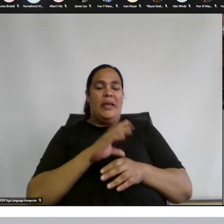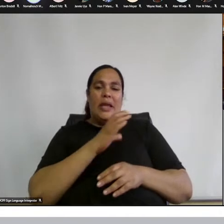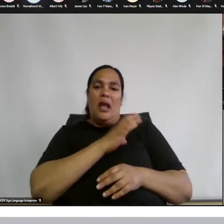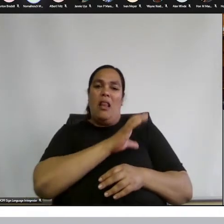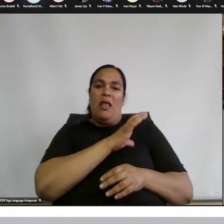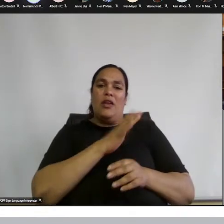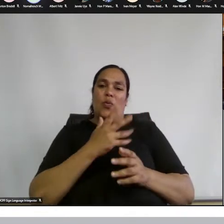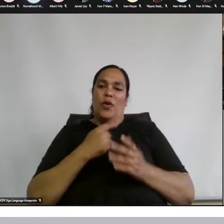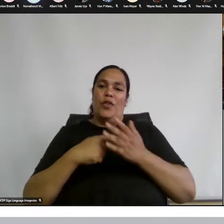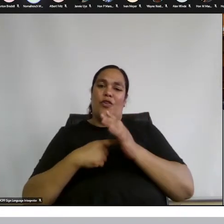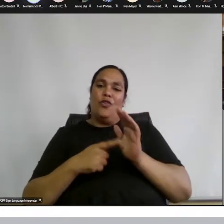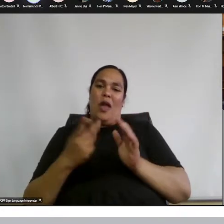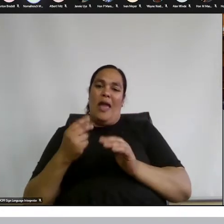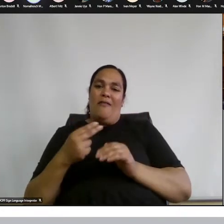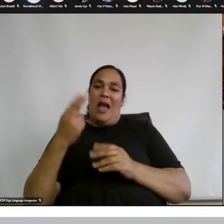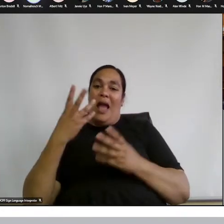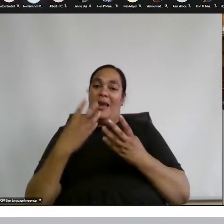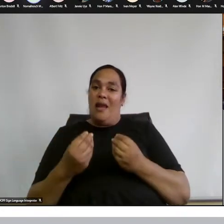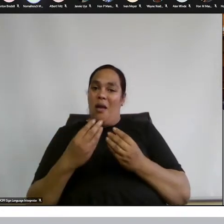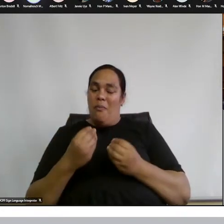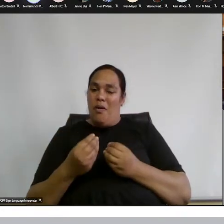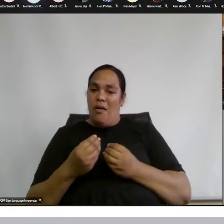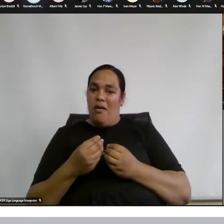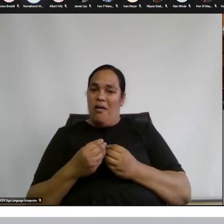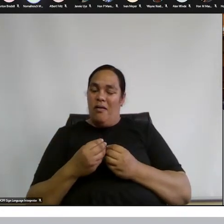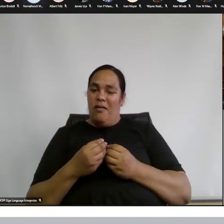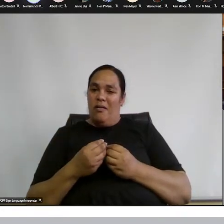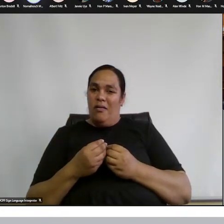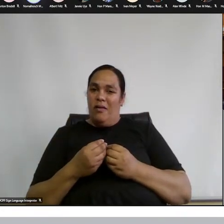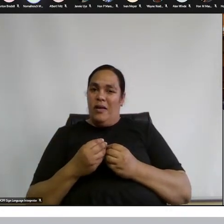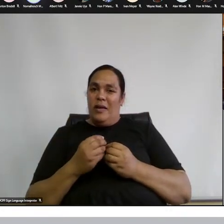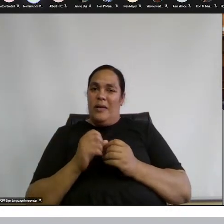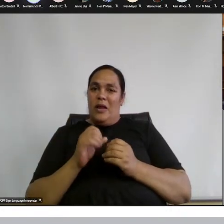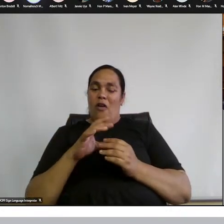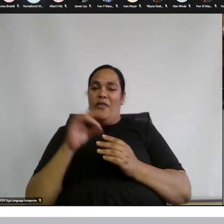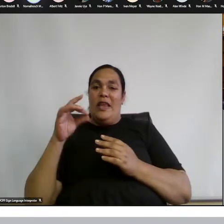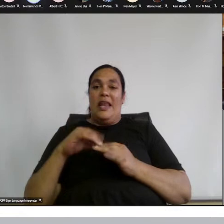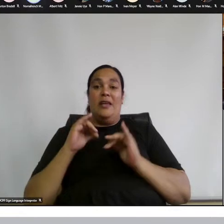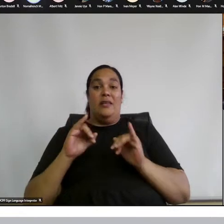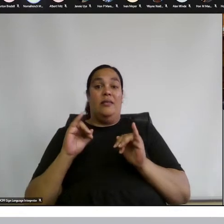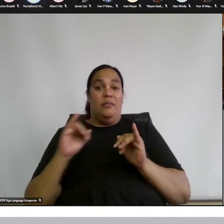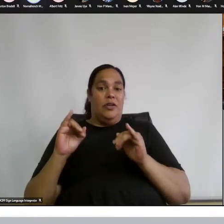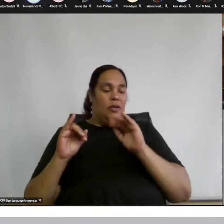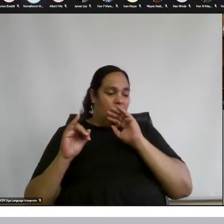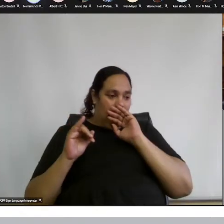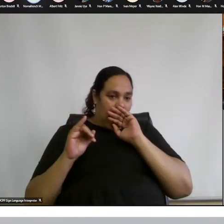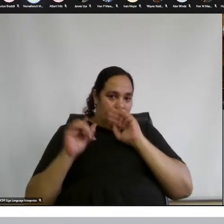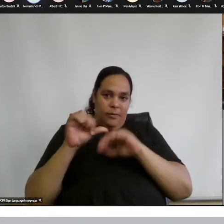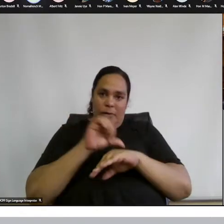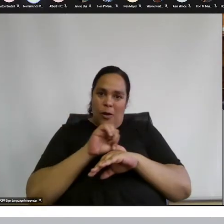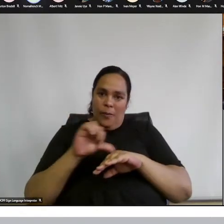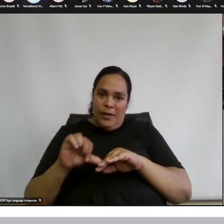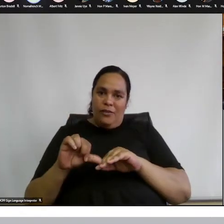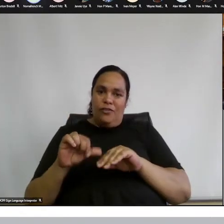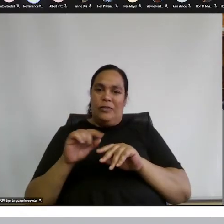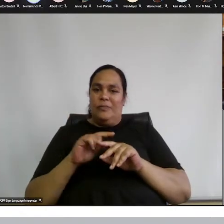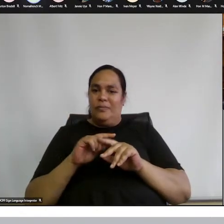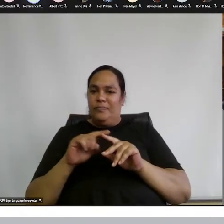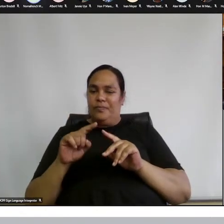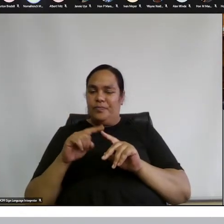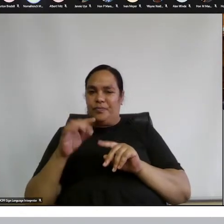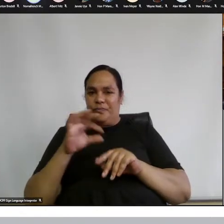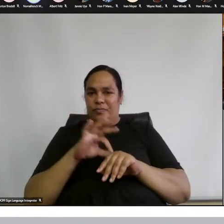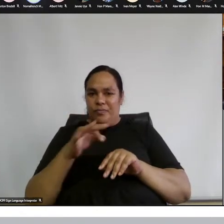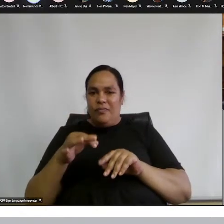they saw that we have got the high number of the elective emergency operations like the hip in some instances where